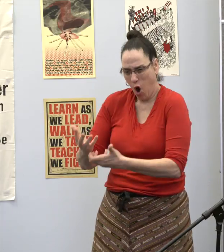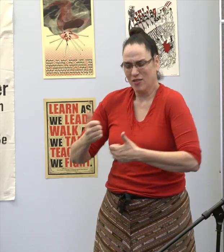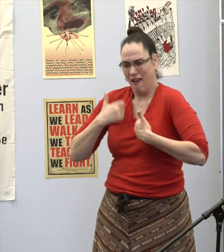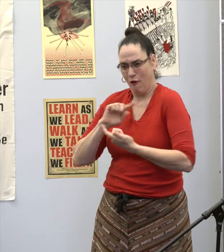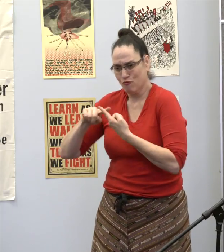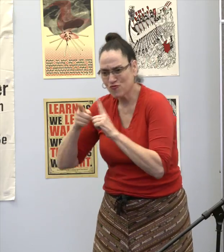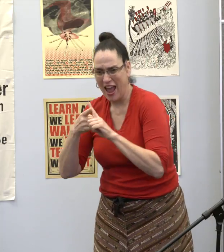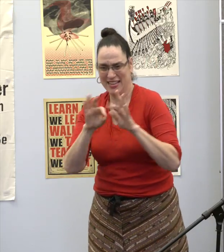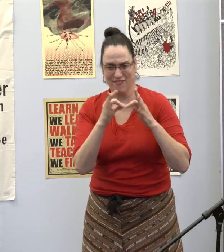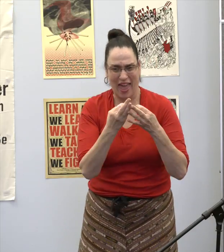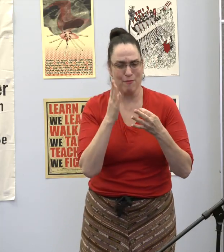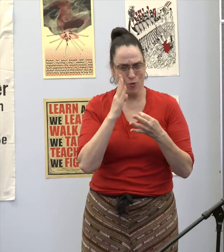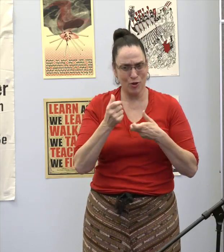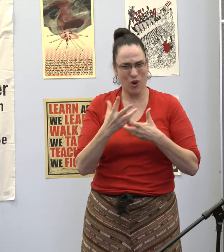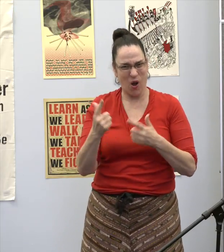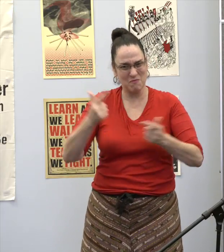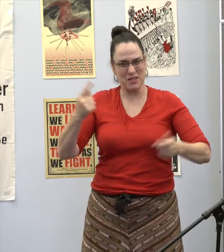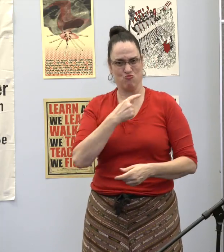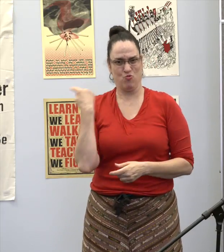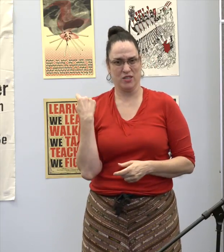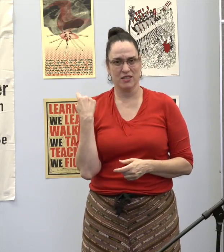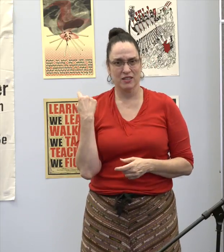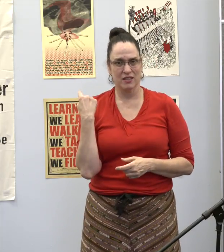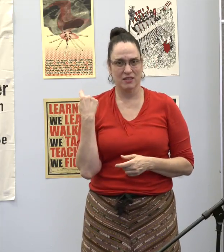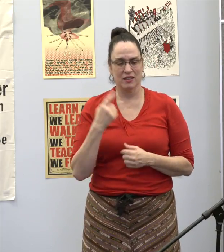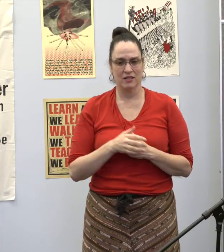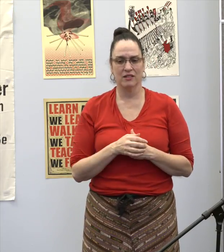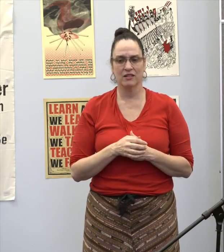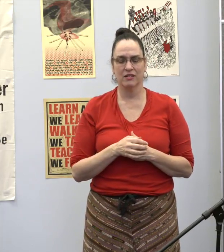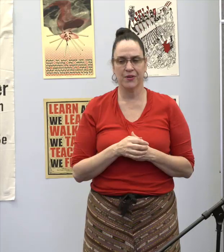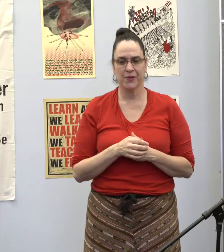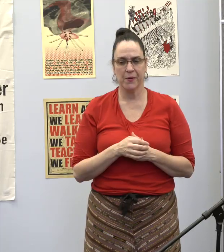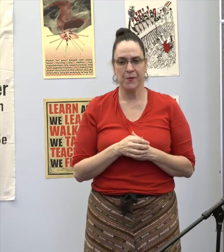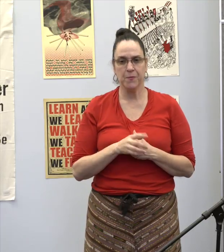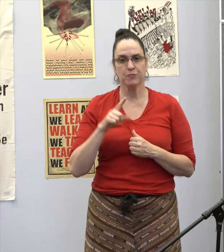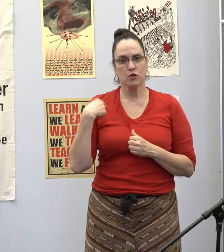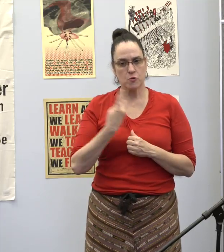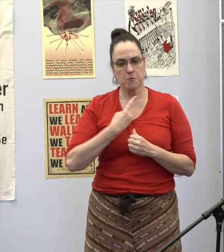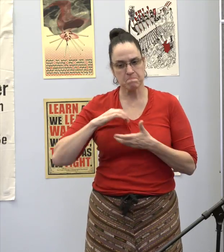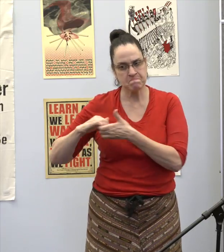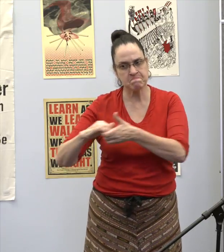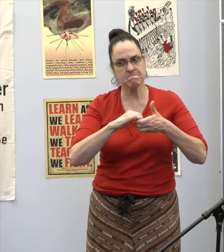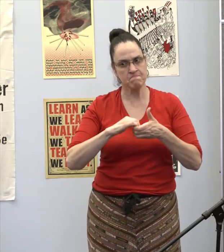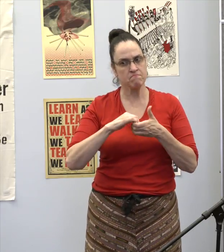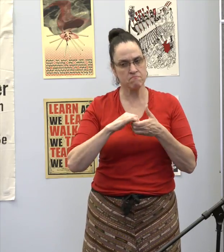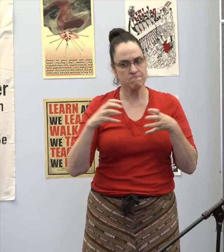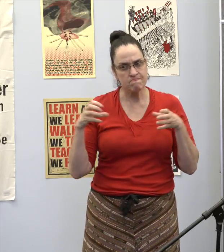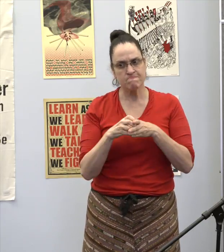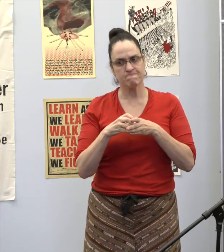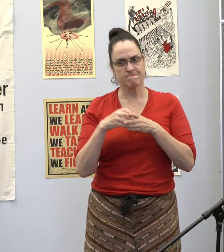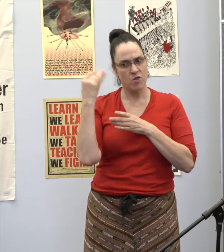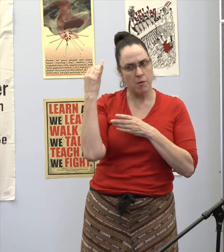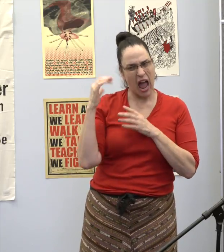and our neighbors would be put at risk. And so we came together thinking about how do